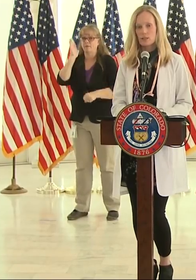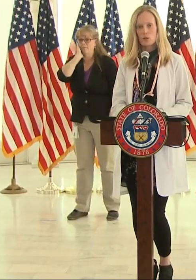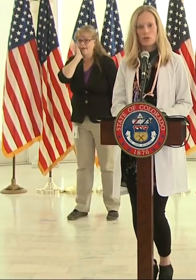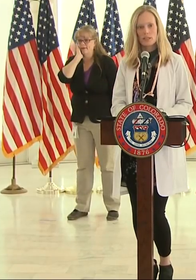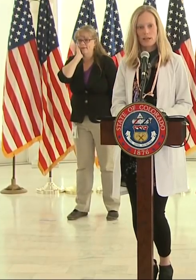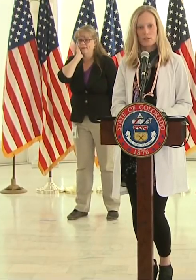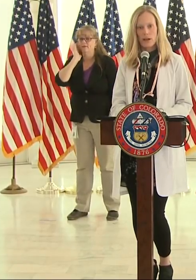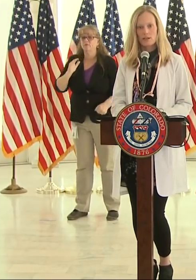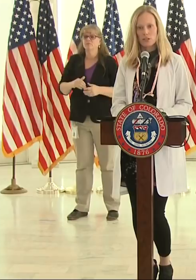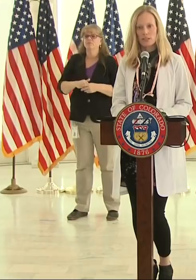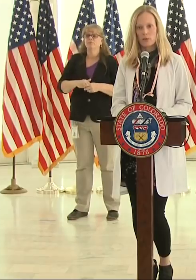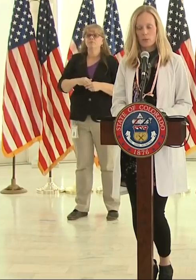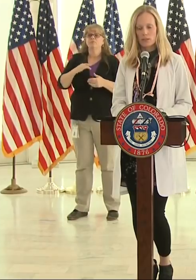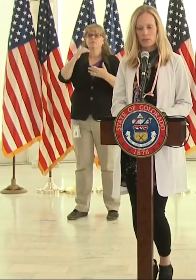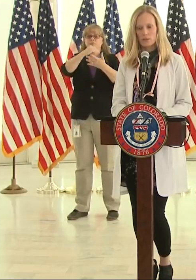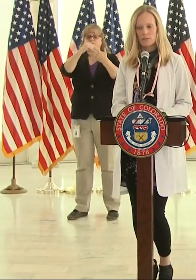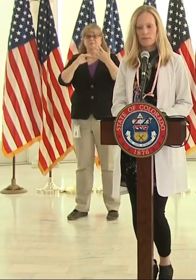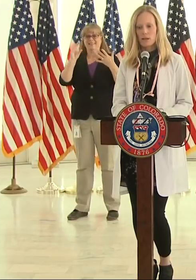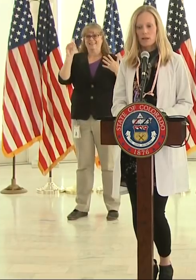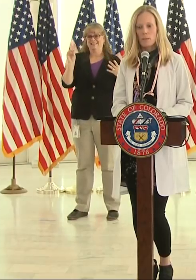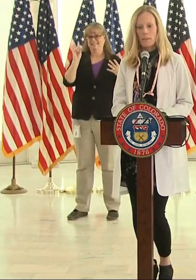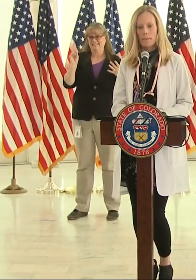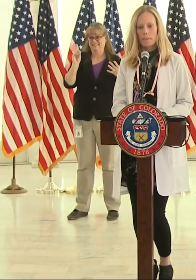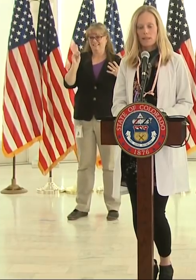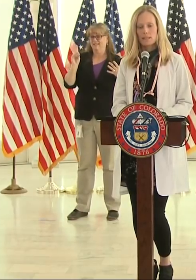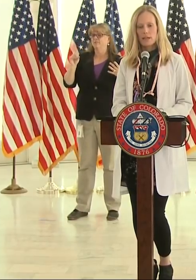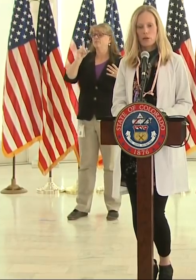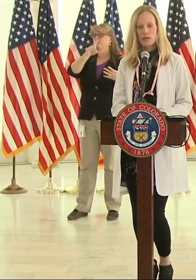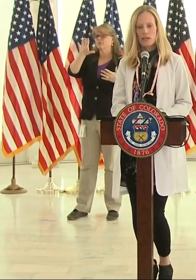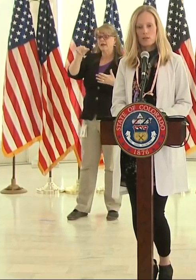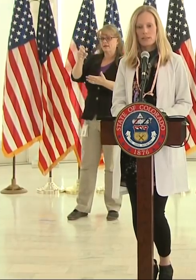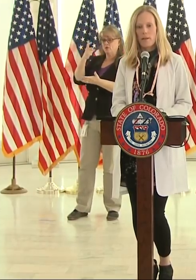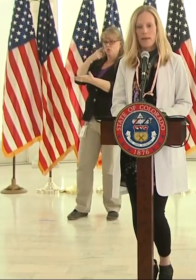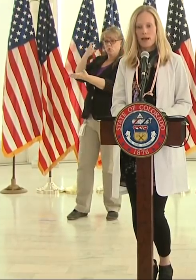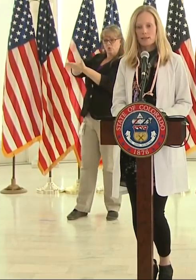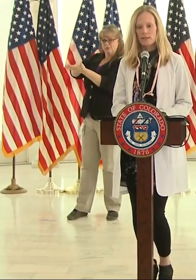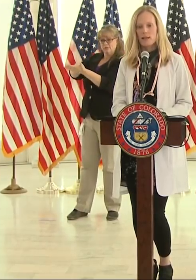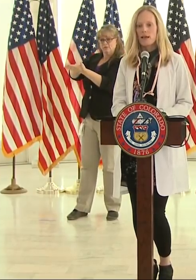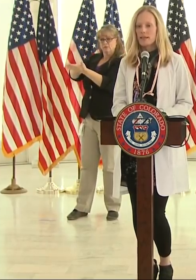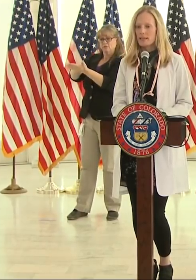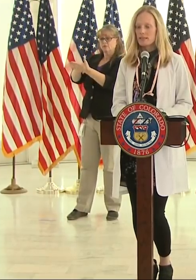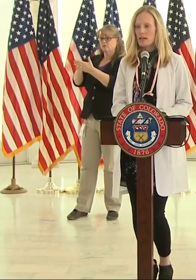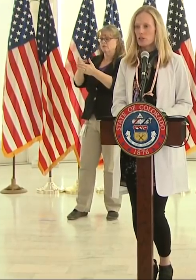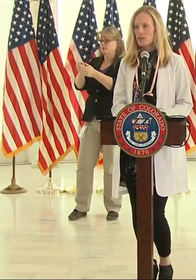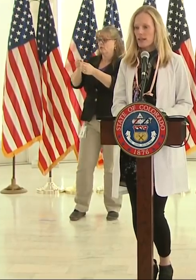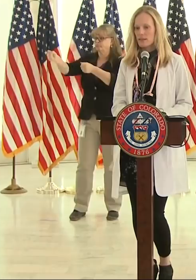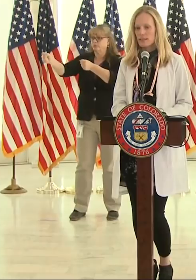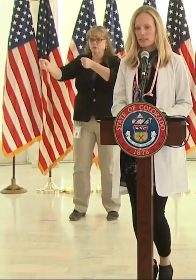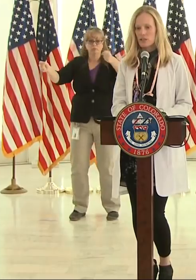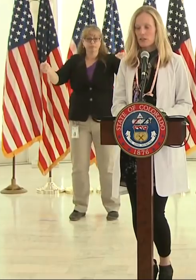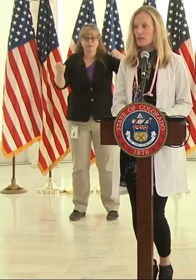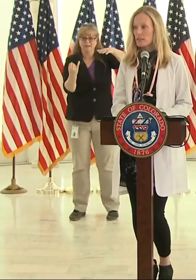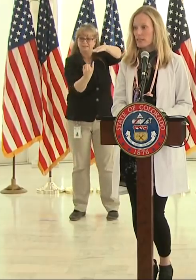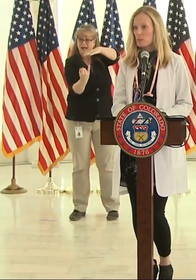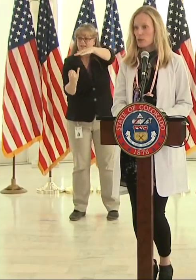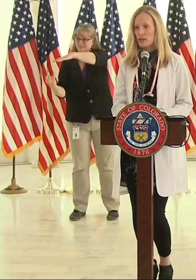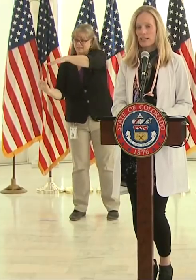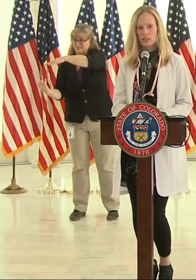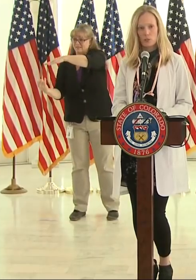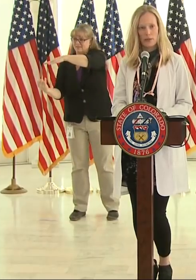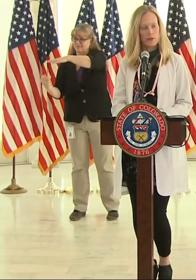health disease control strategies that we want to use. Scenario E looks at masks and case detection and isolation and